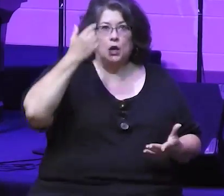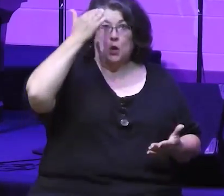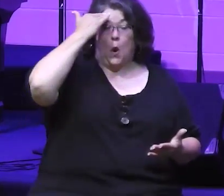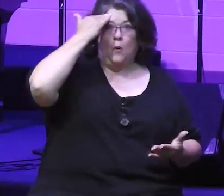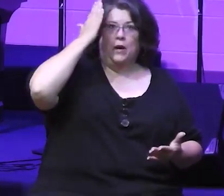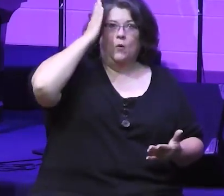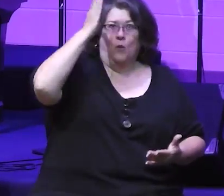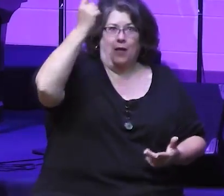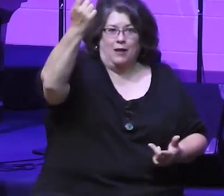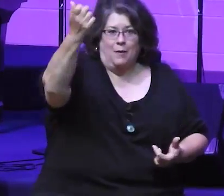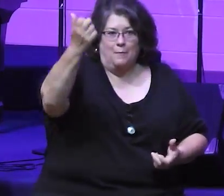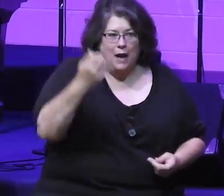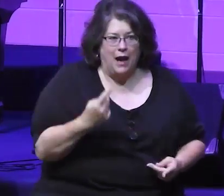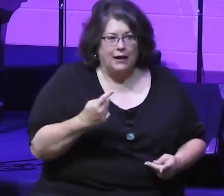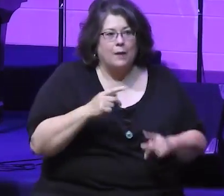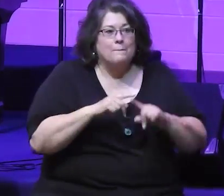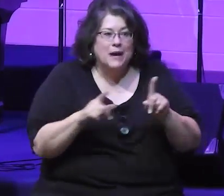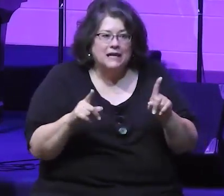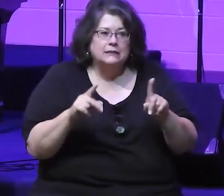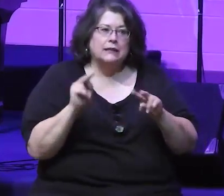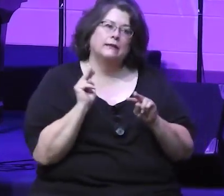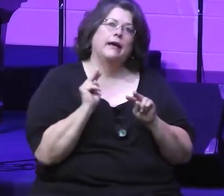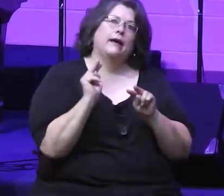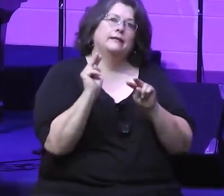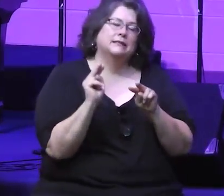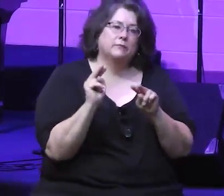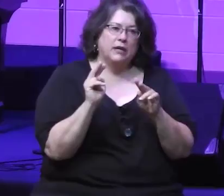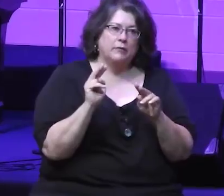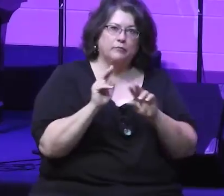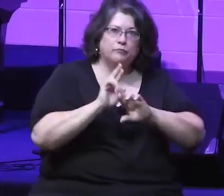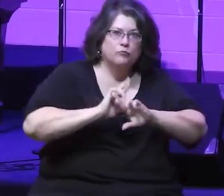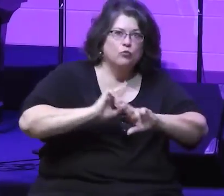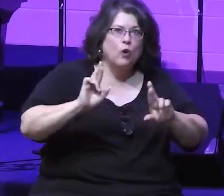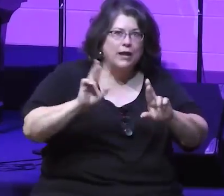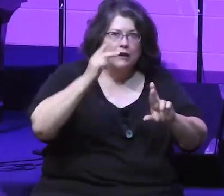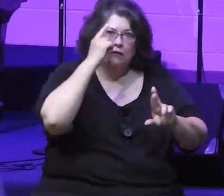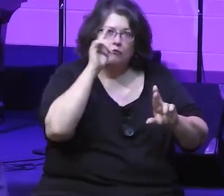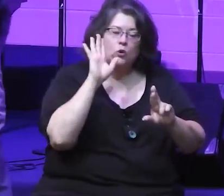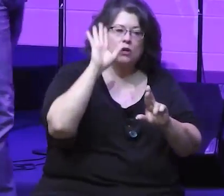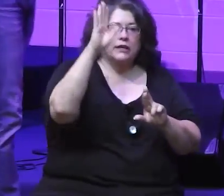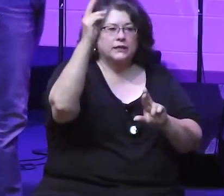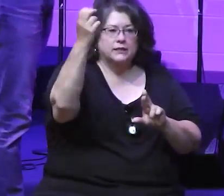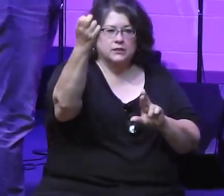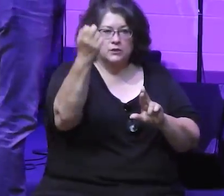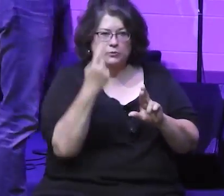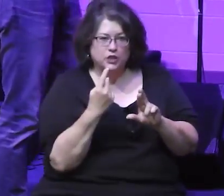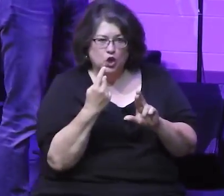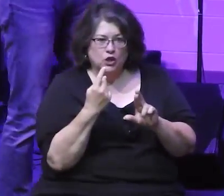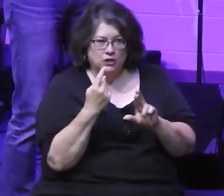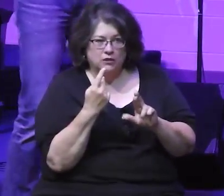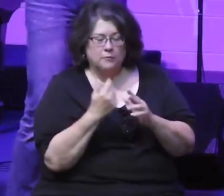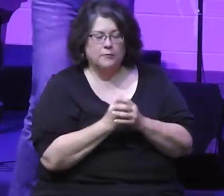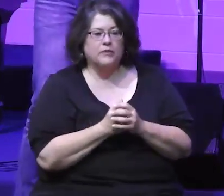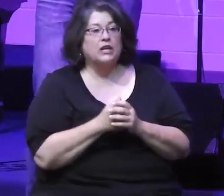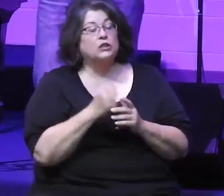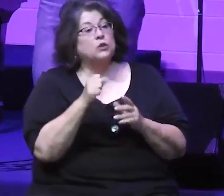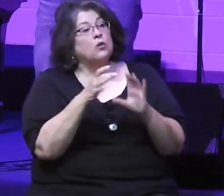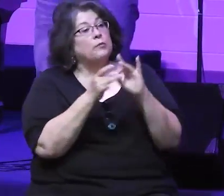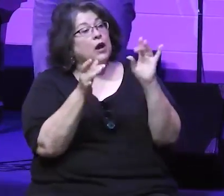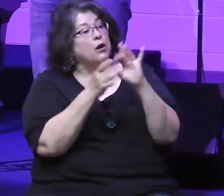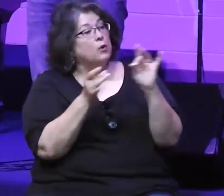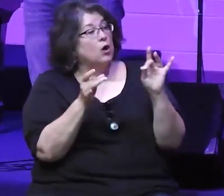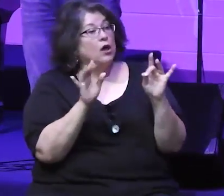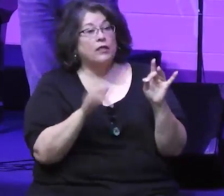of activity amongst those who are his followers about being ready. And this is the parable of the 10 virgins. So then the parable that we'll look at today